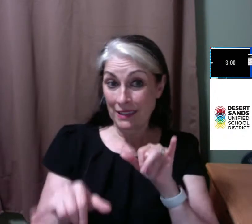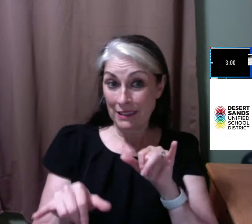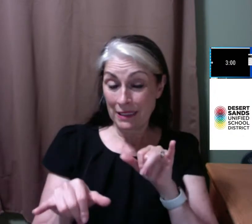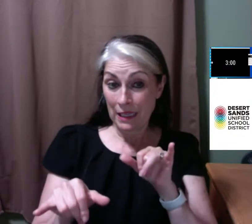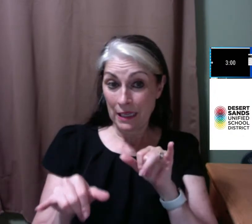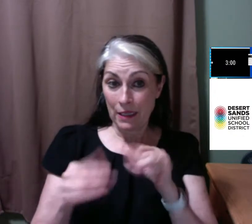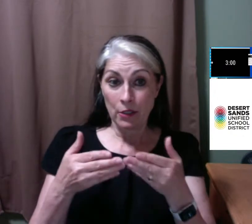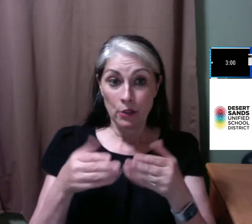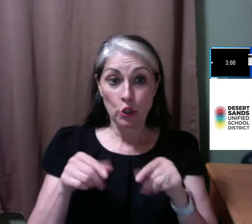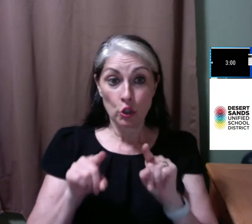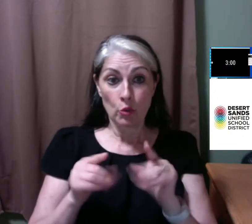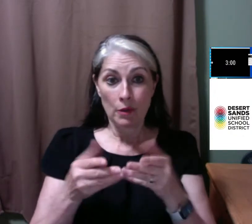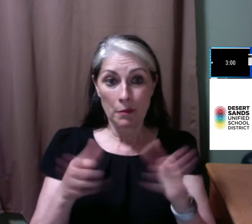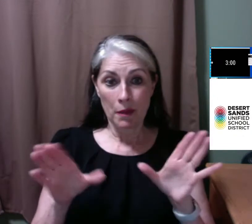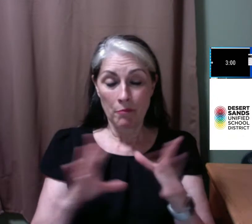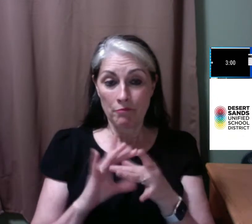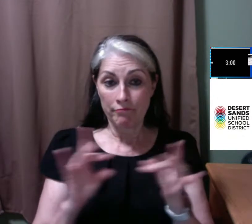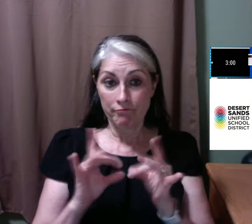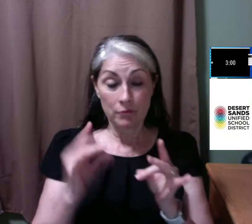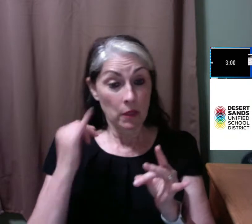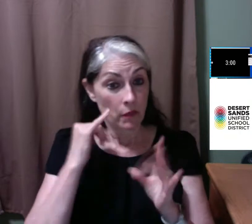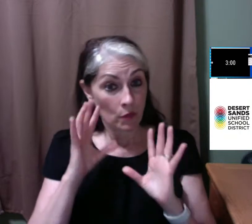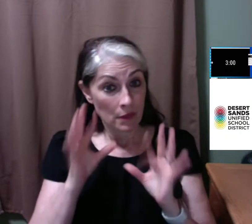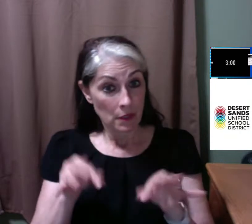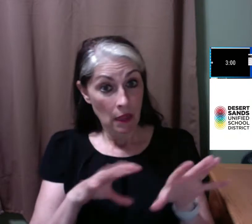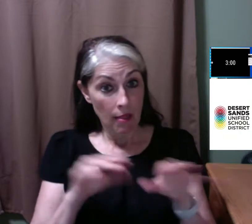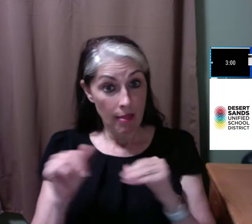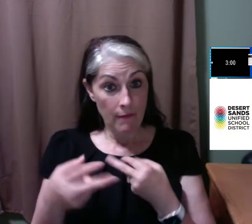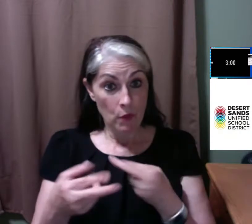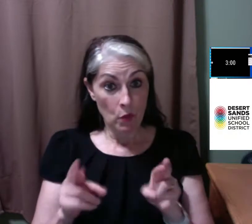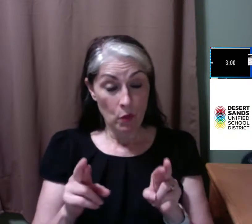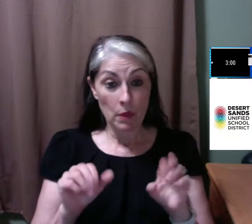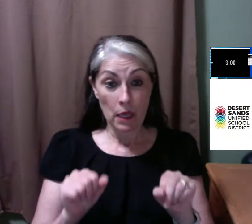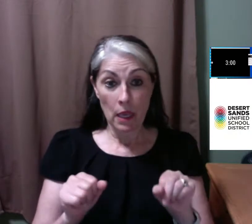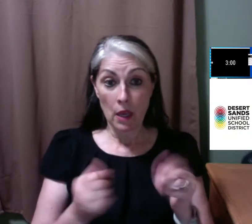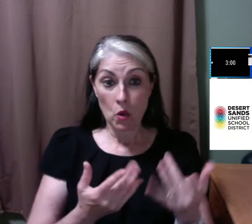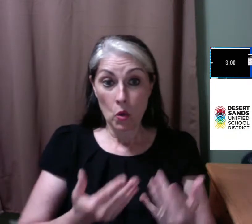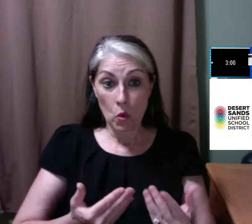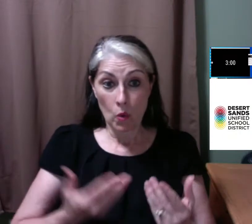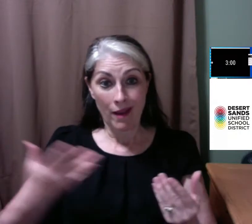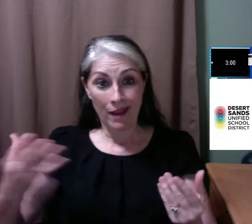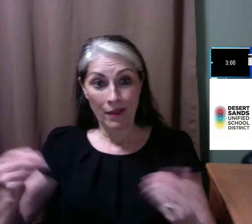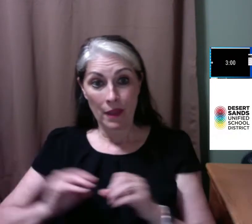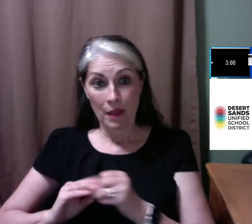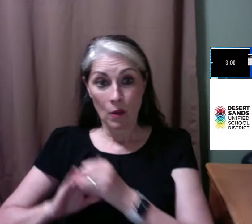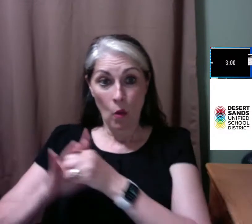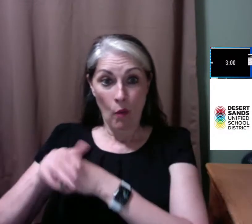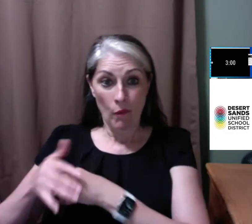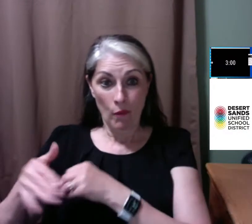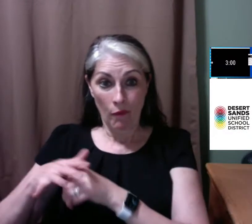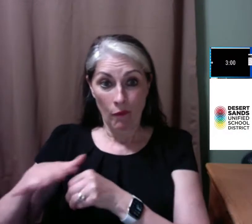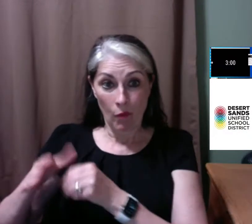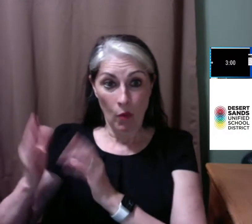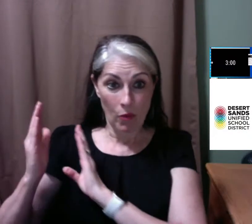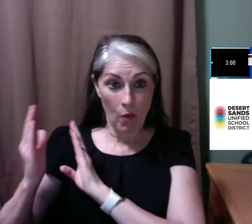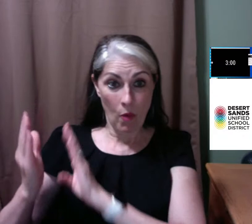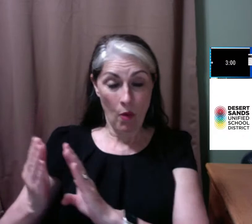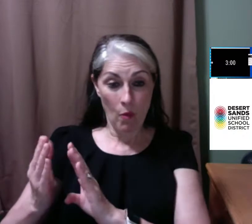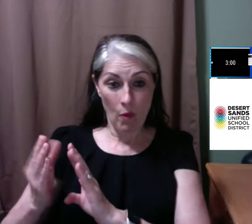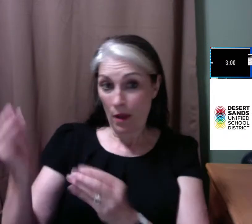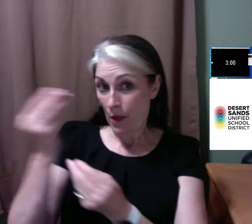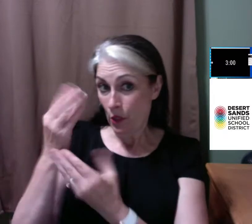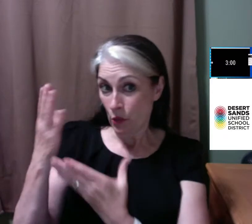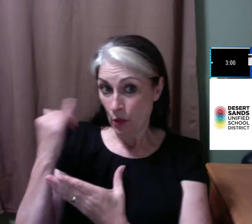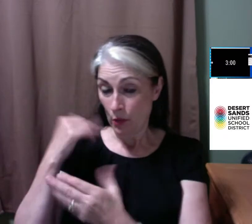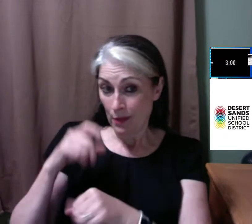during public comment. If you choose to leave the room, you may wait in the overflow location at the end of the hallway, and you will be notified